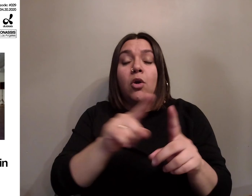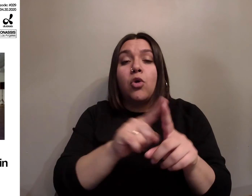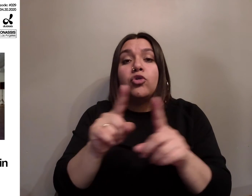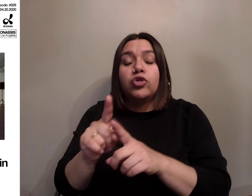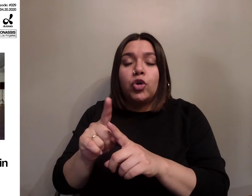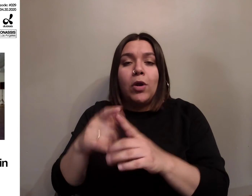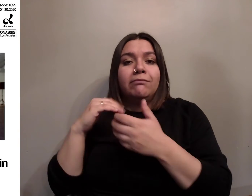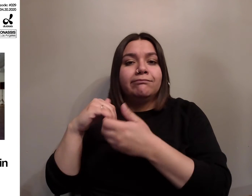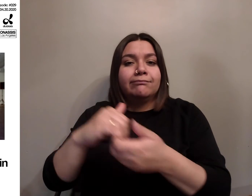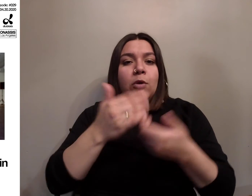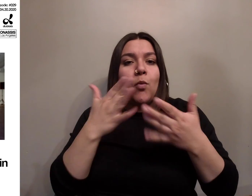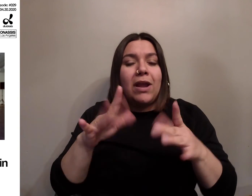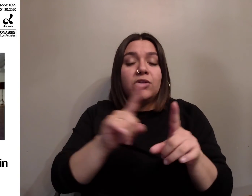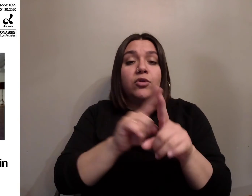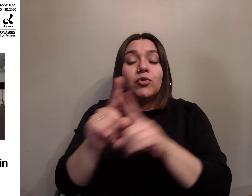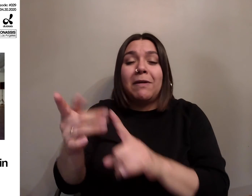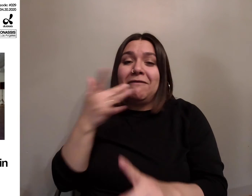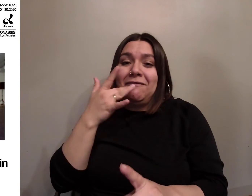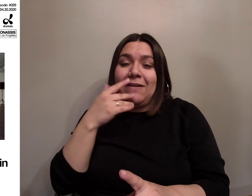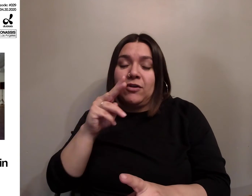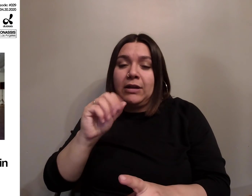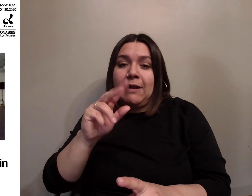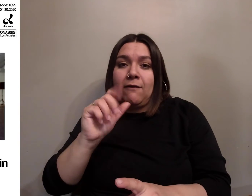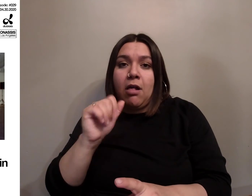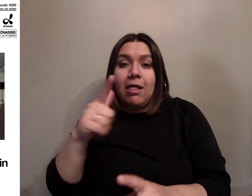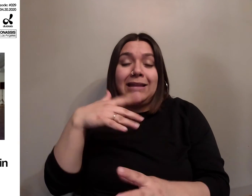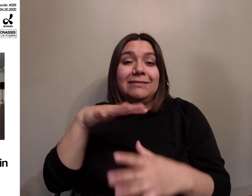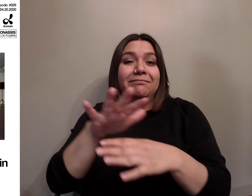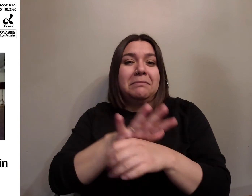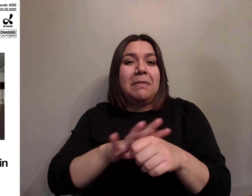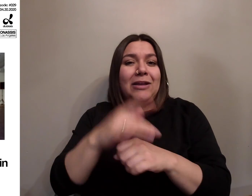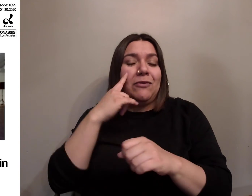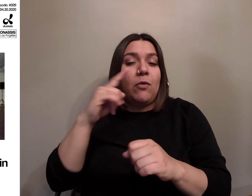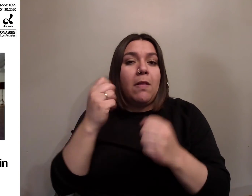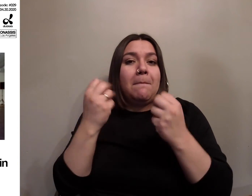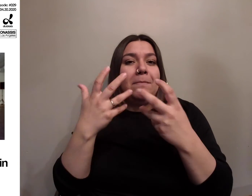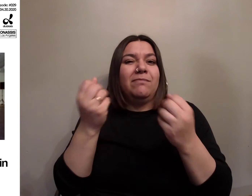sharing, and the senses. Why the word pleasurable?